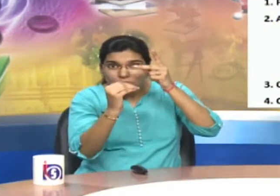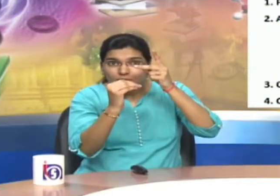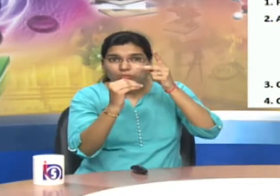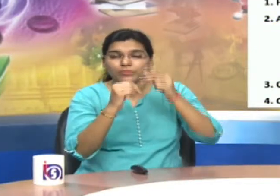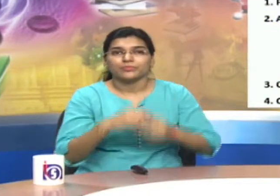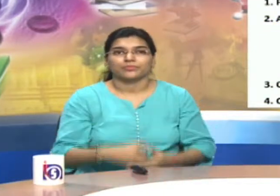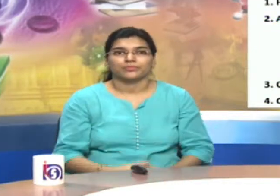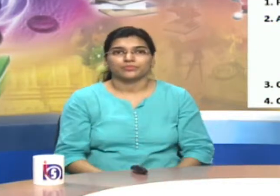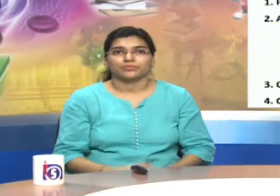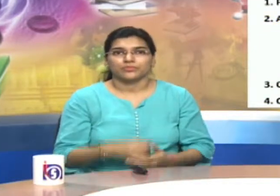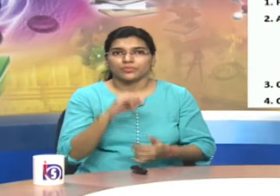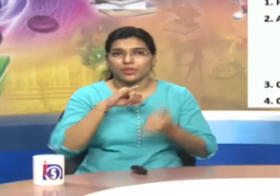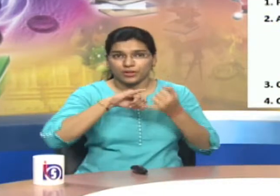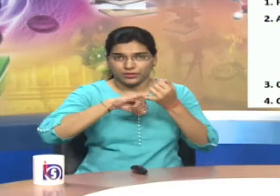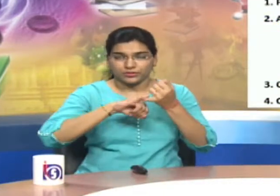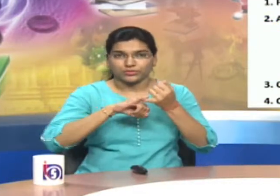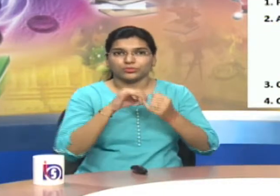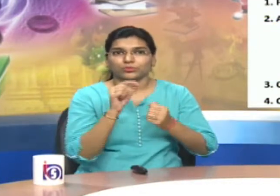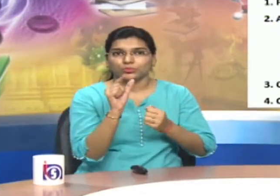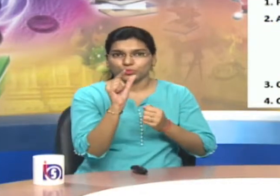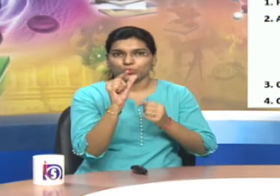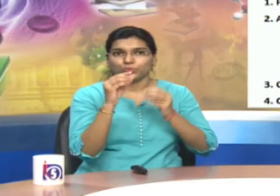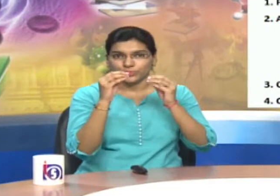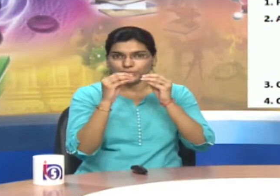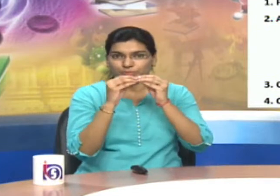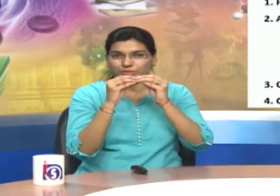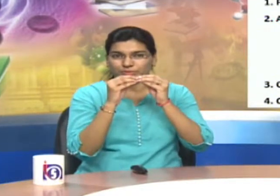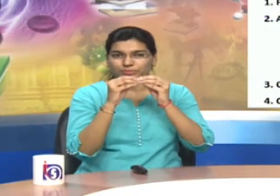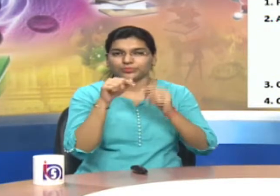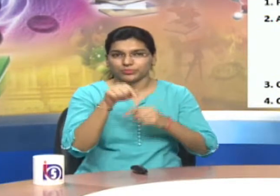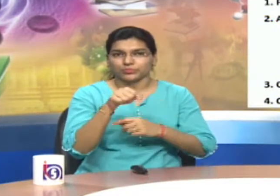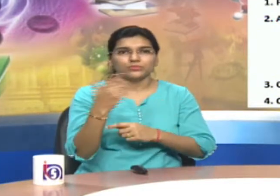And there are some more words under this word,